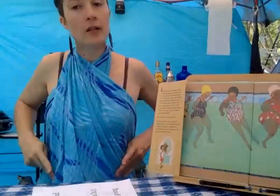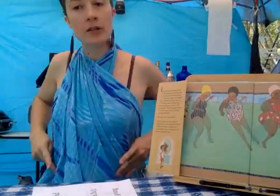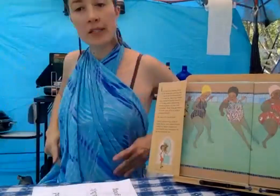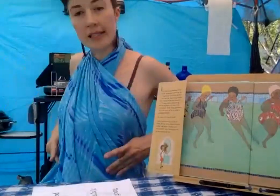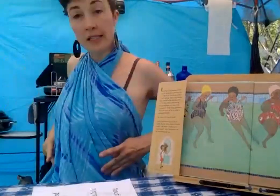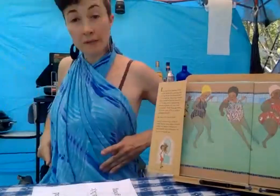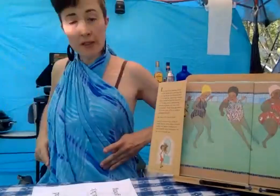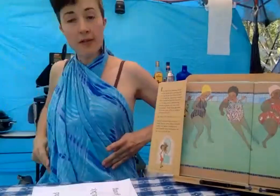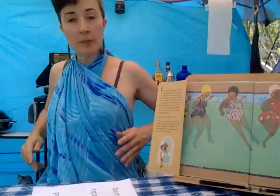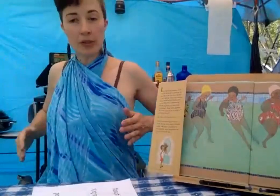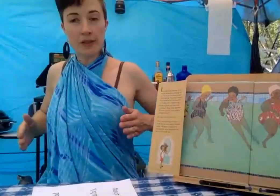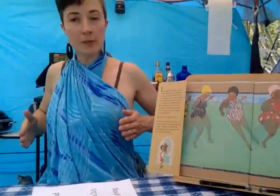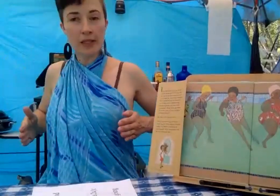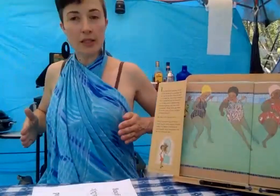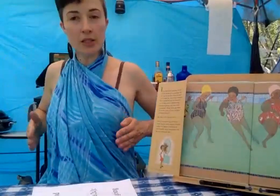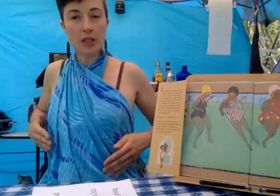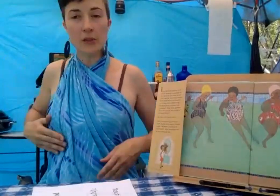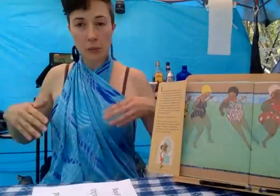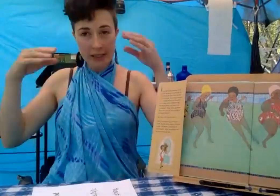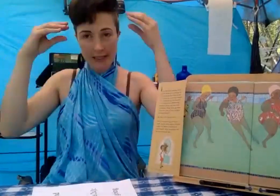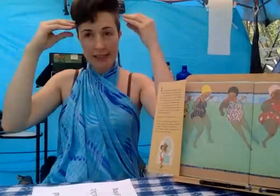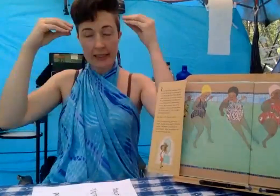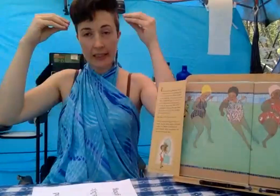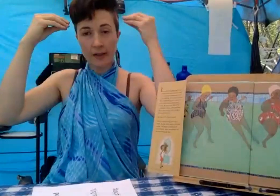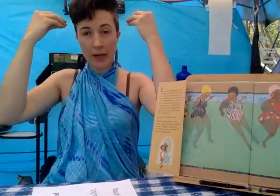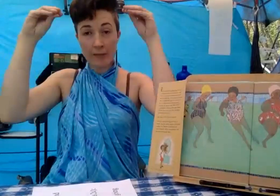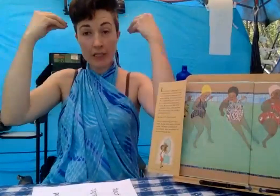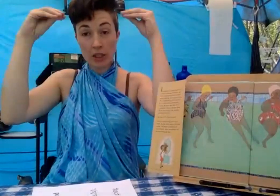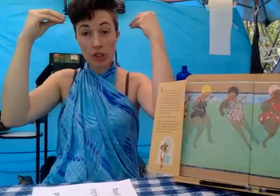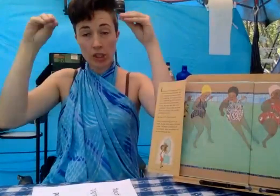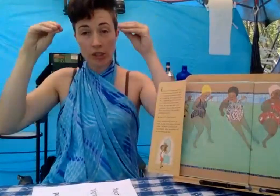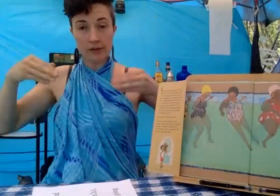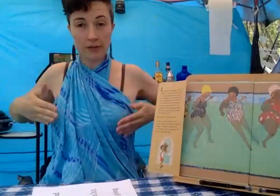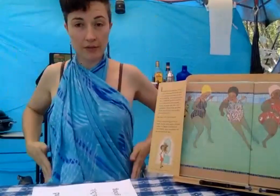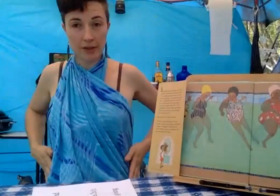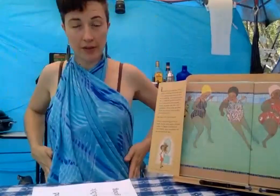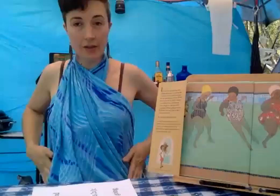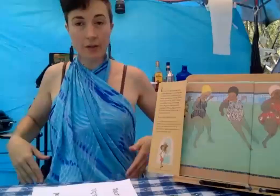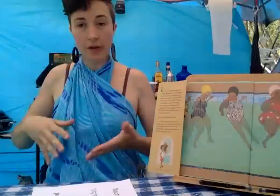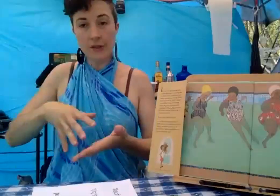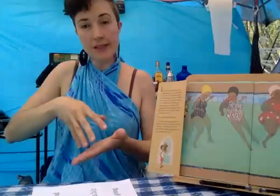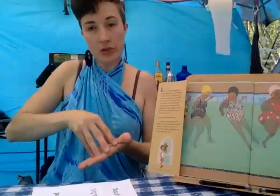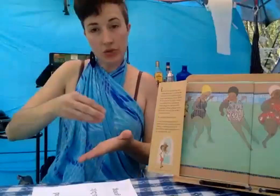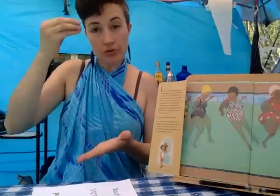Notice that's different than the person appendage. So when I said like I'm a teacher, or you can say